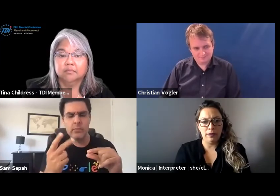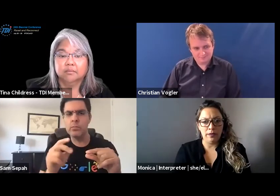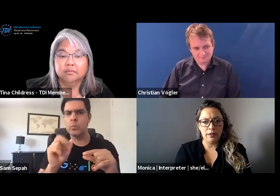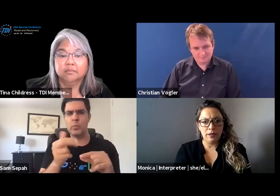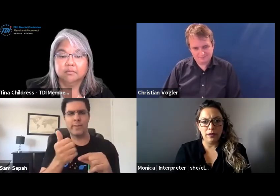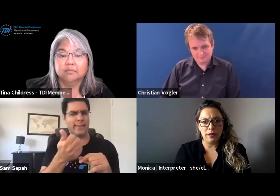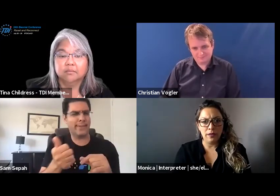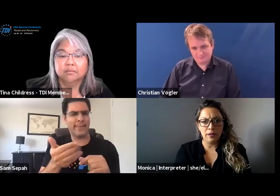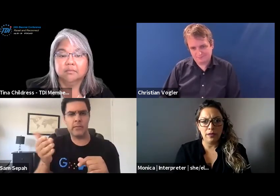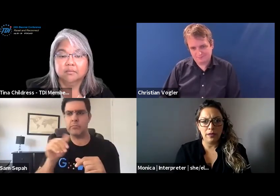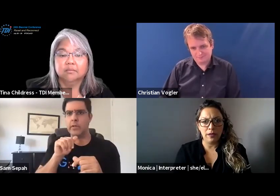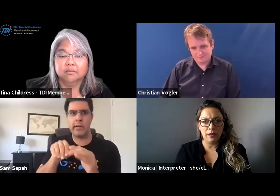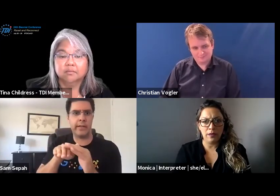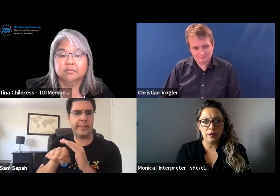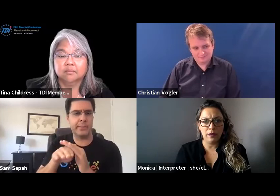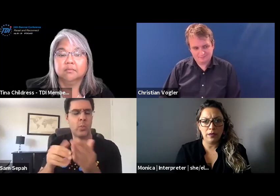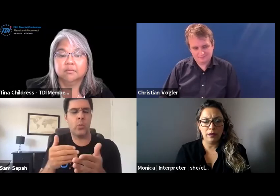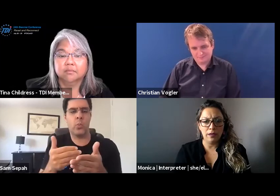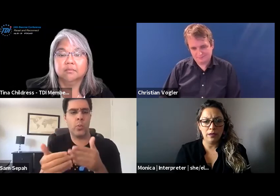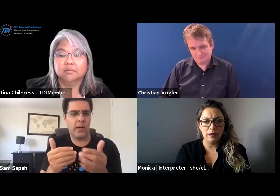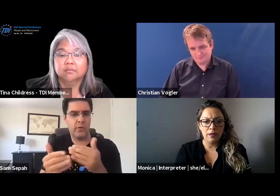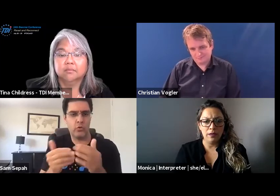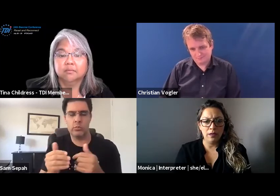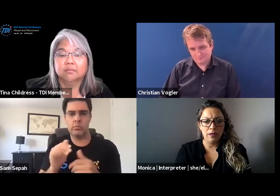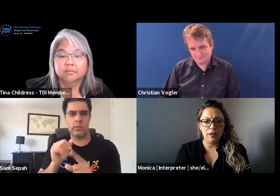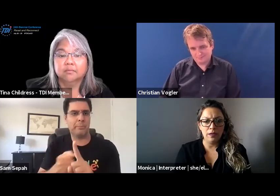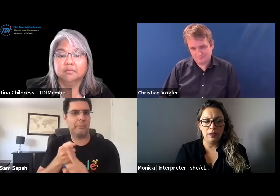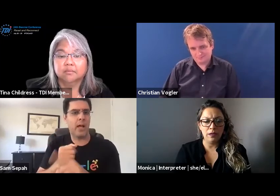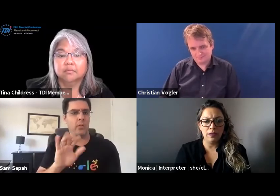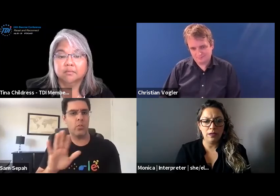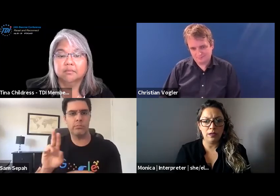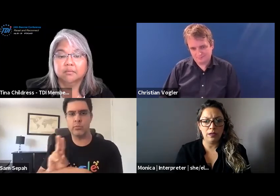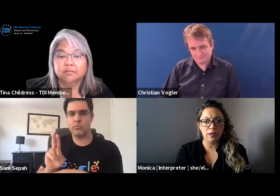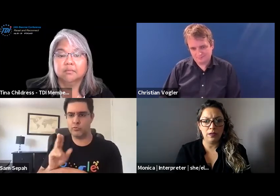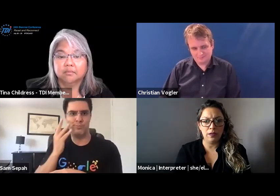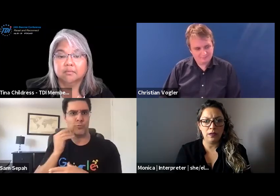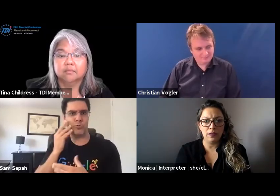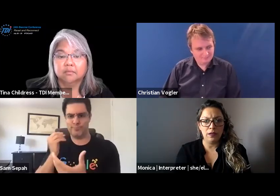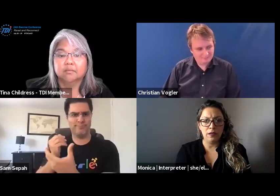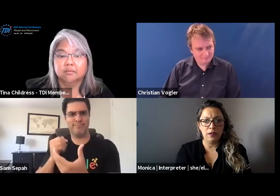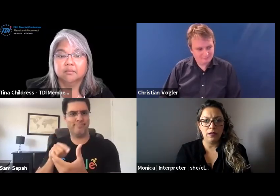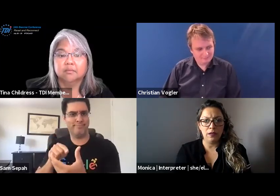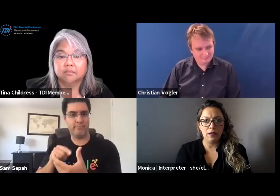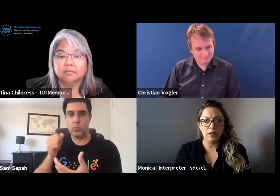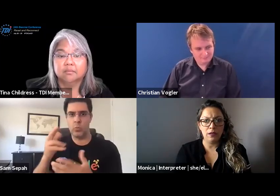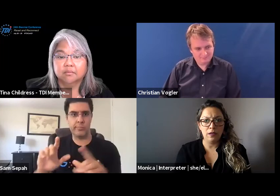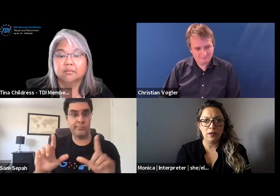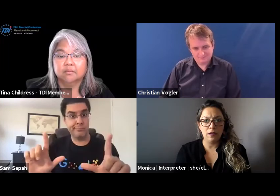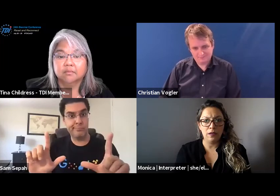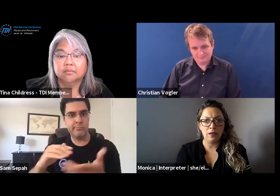the captions are too small or anything like that that's not accessible, impacting the user's